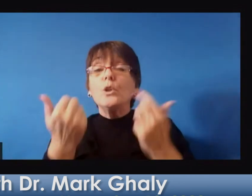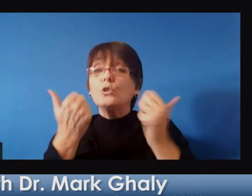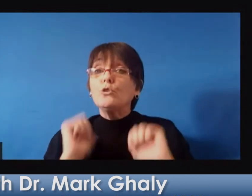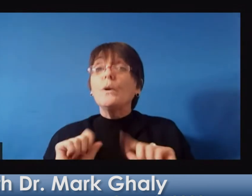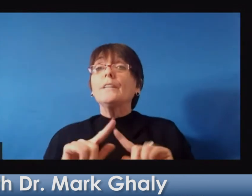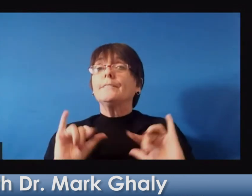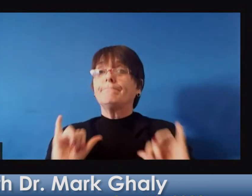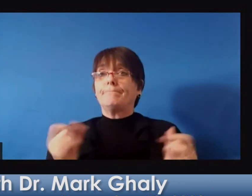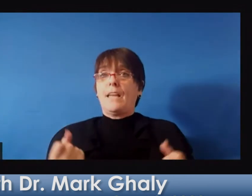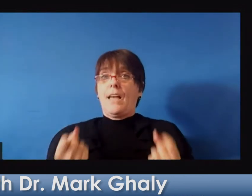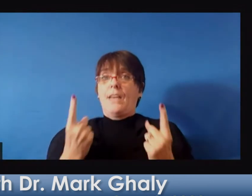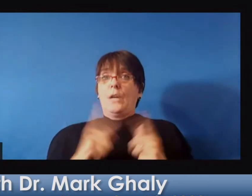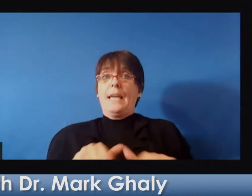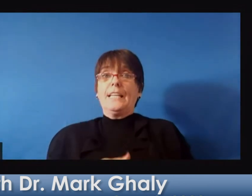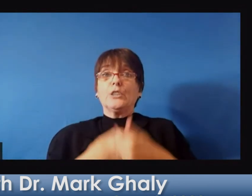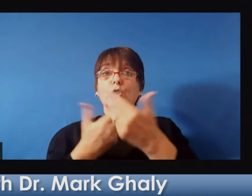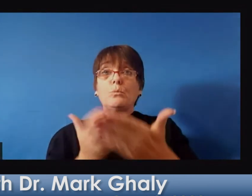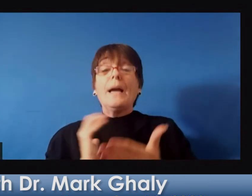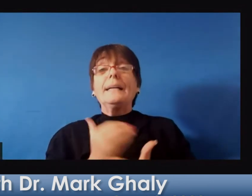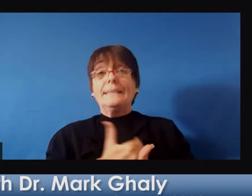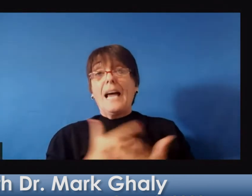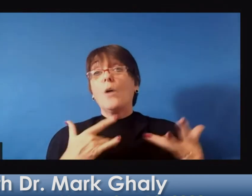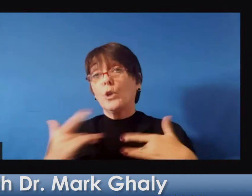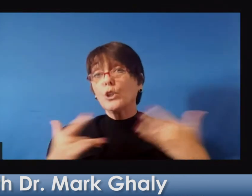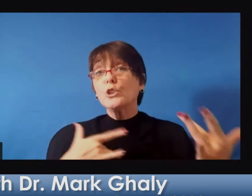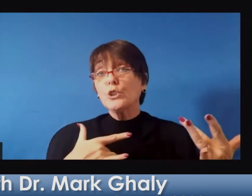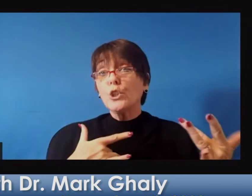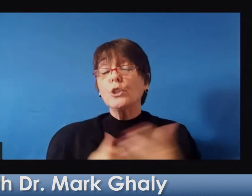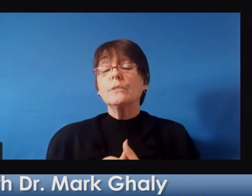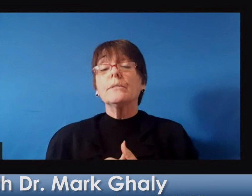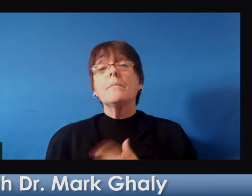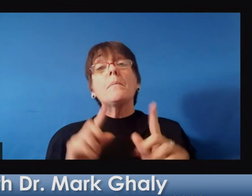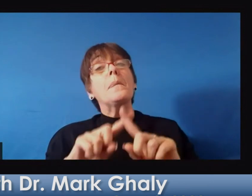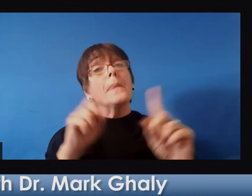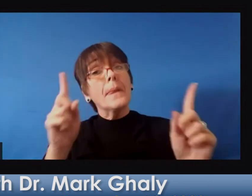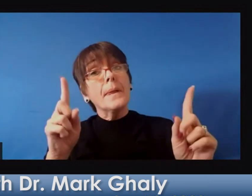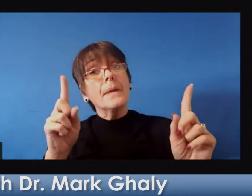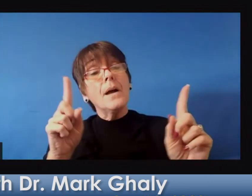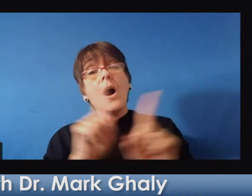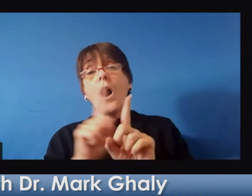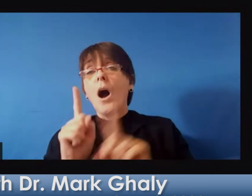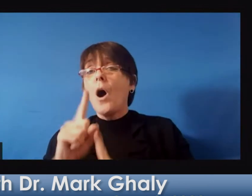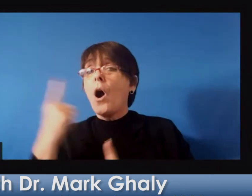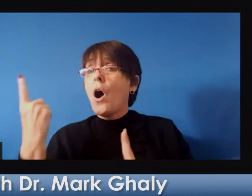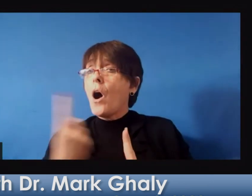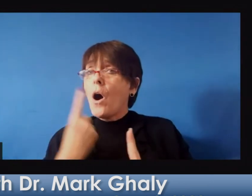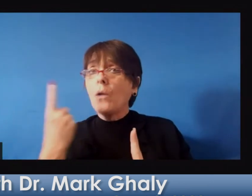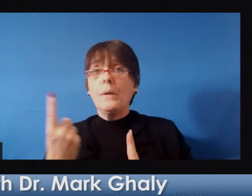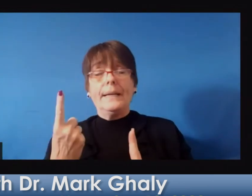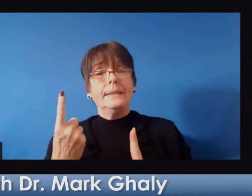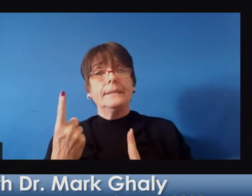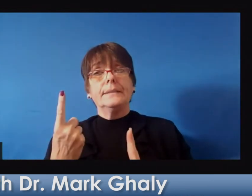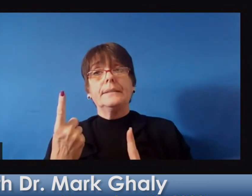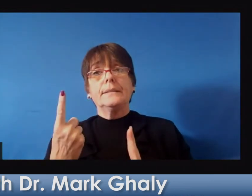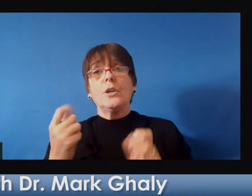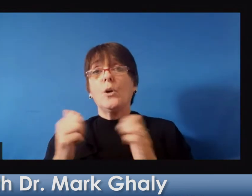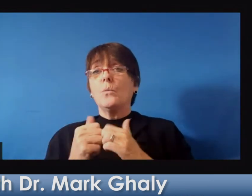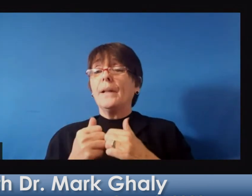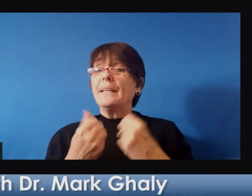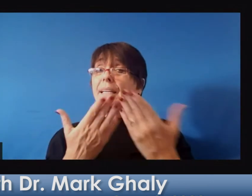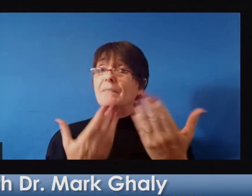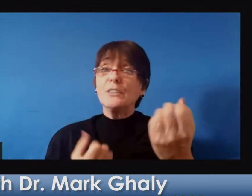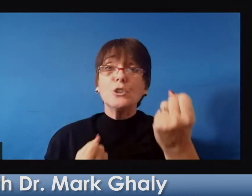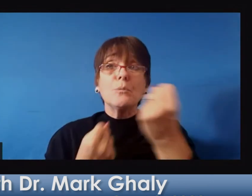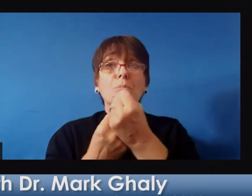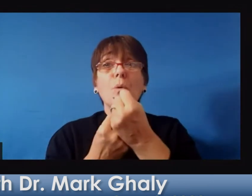relate and express our level of concern. But it also always comes with a hand of support, a